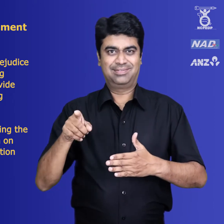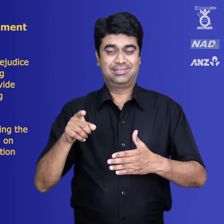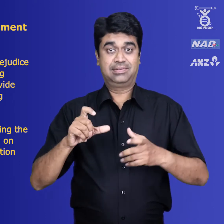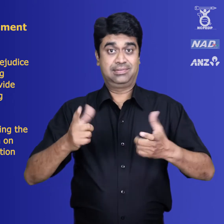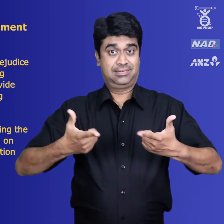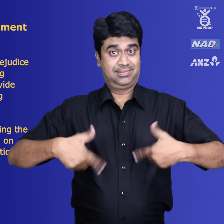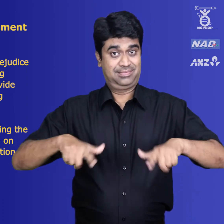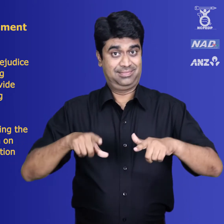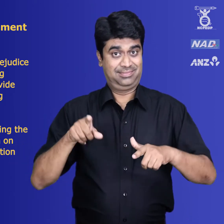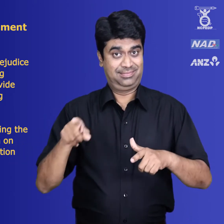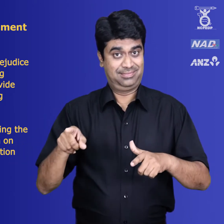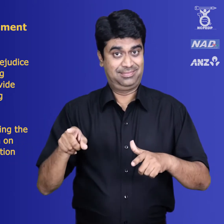Section 5.